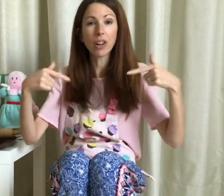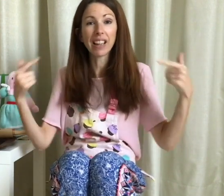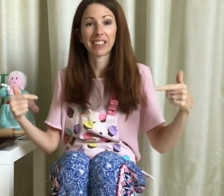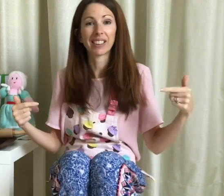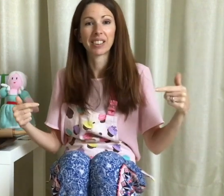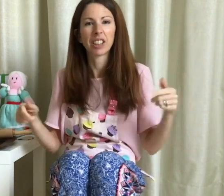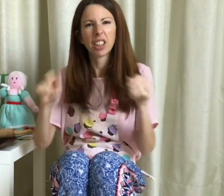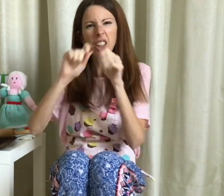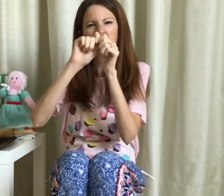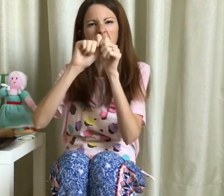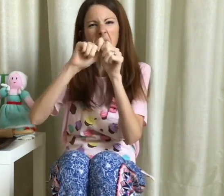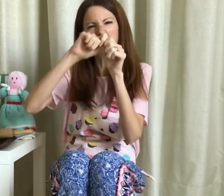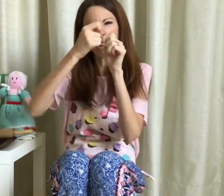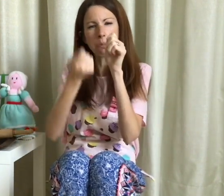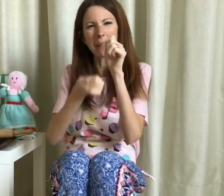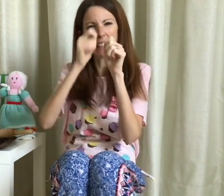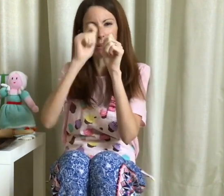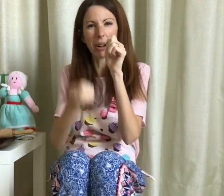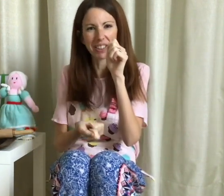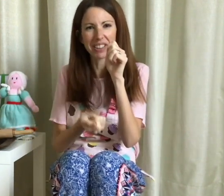string, you know, those peely ones.